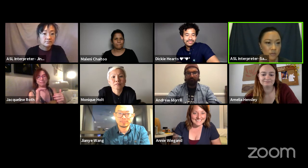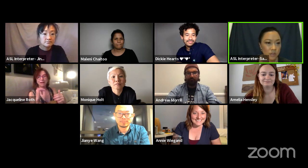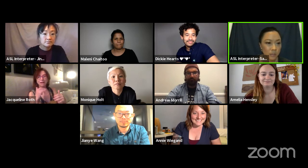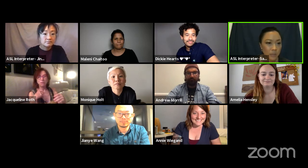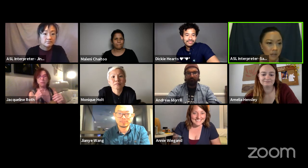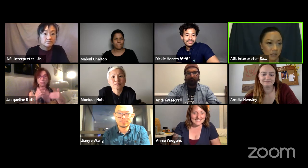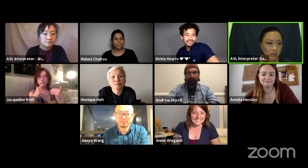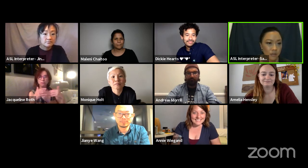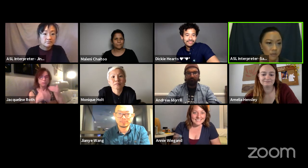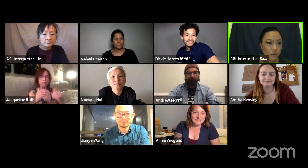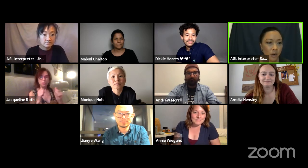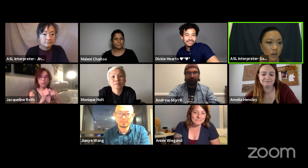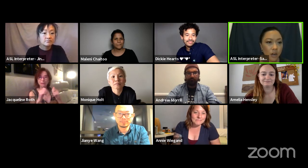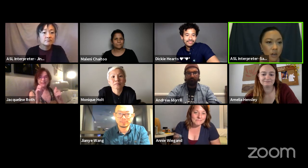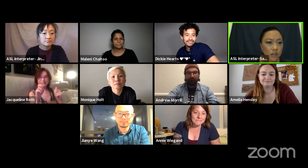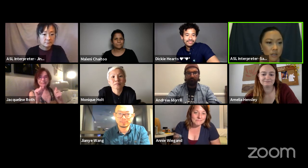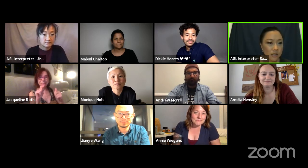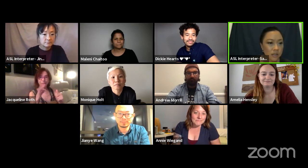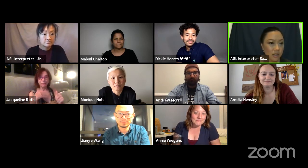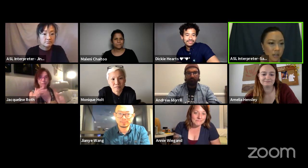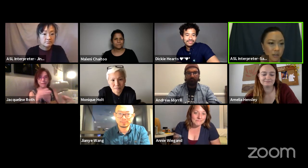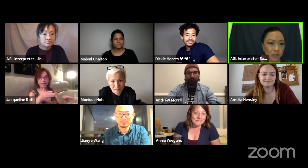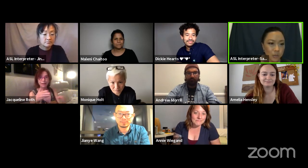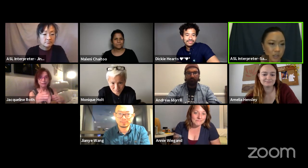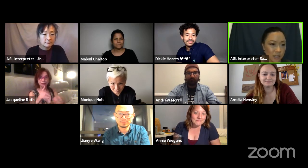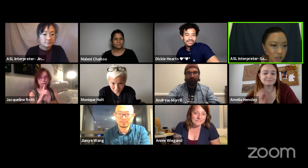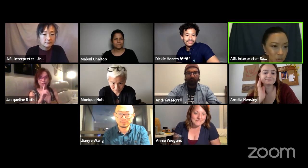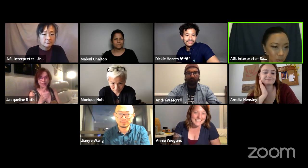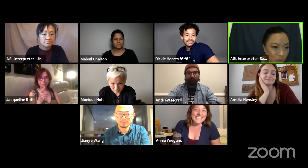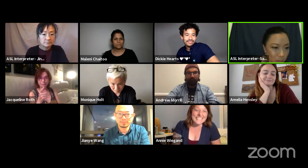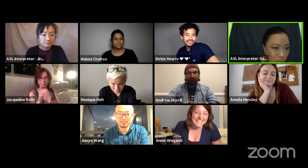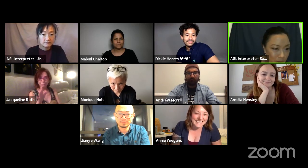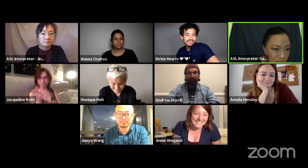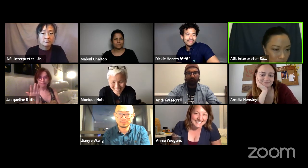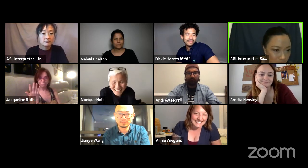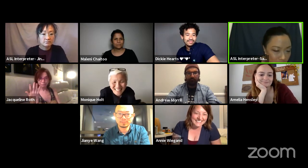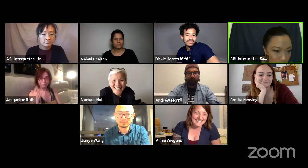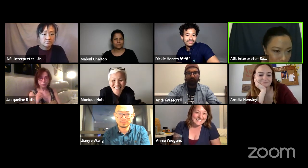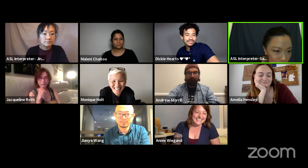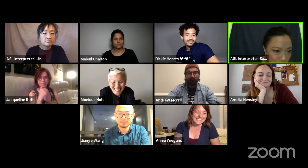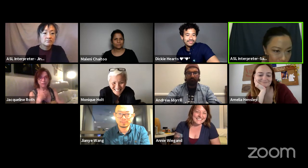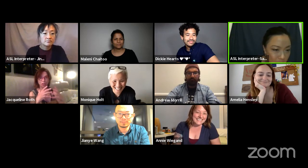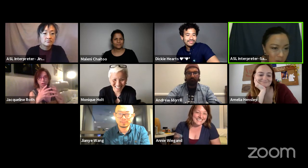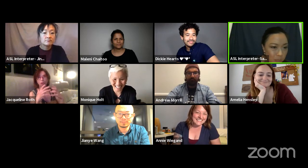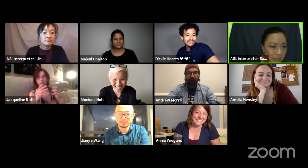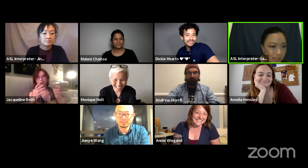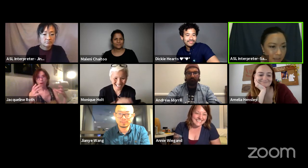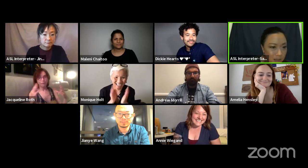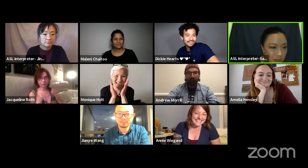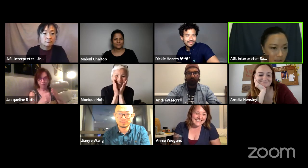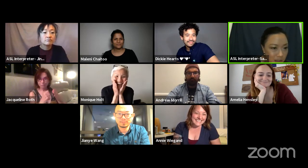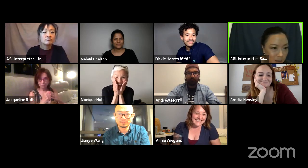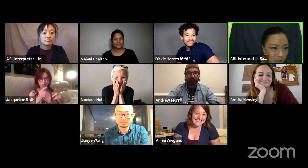I mean, I think for all of us, we kind of just went with it. We went with the plan. It's